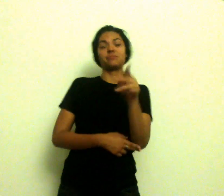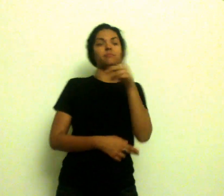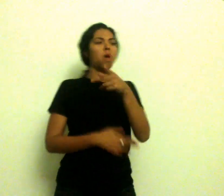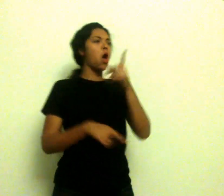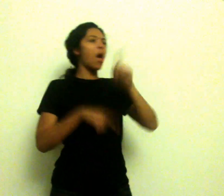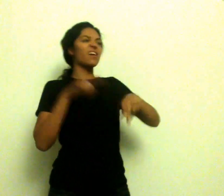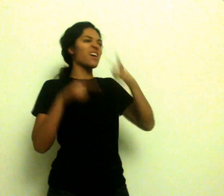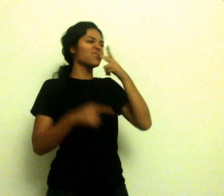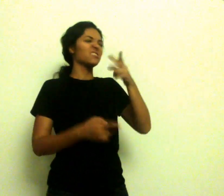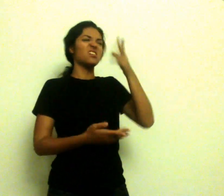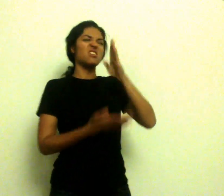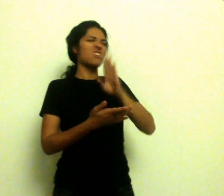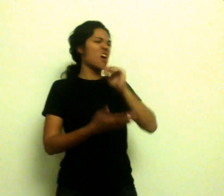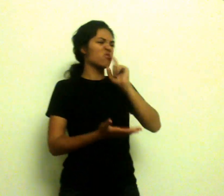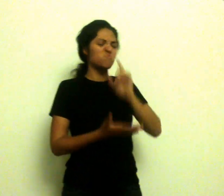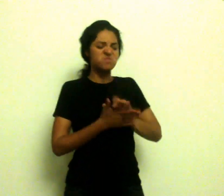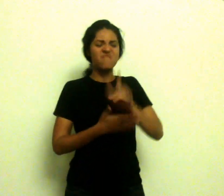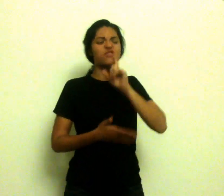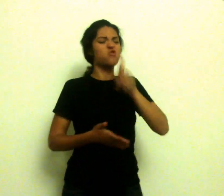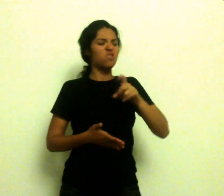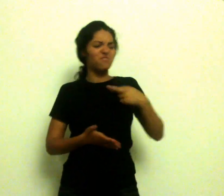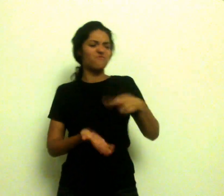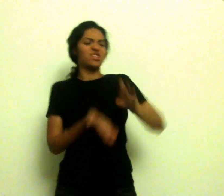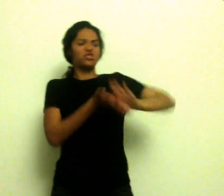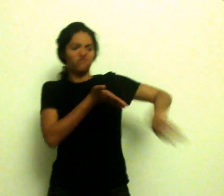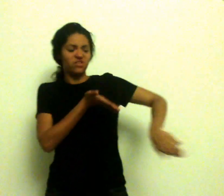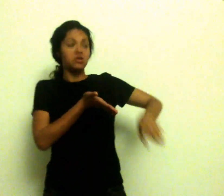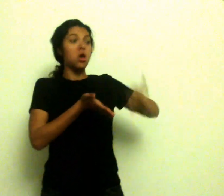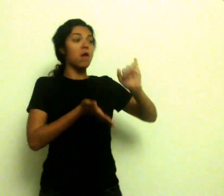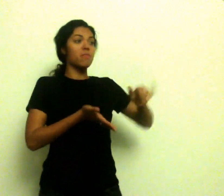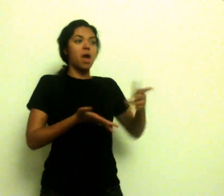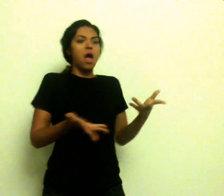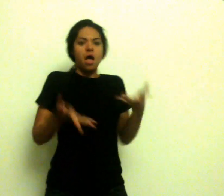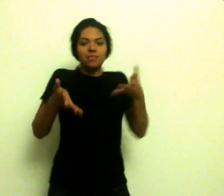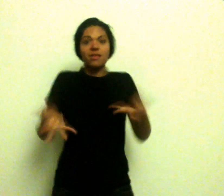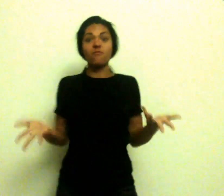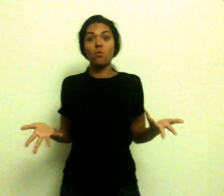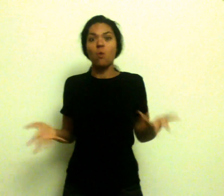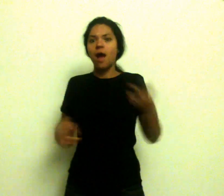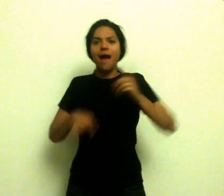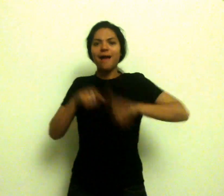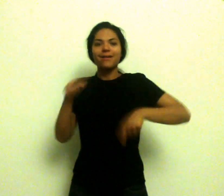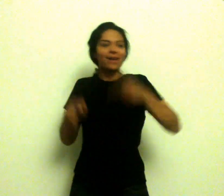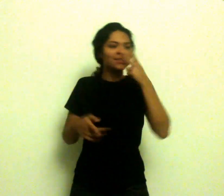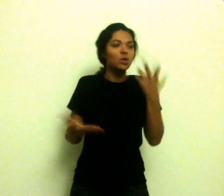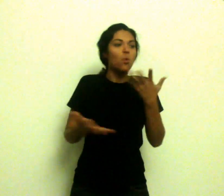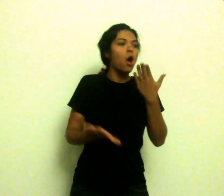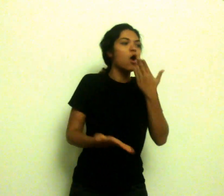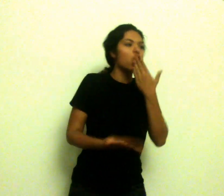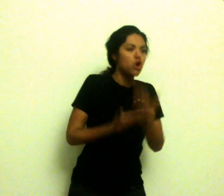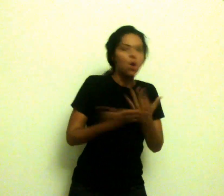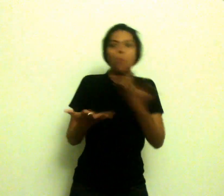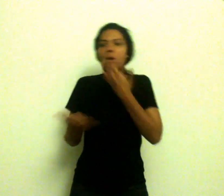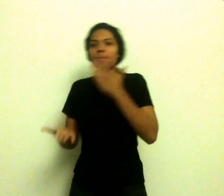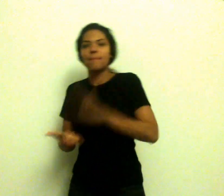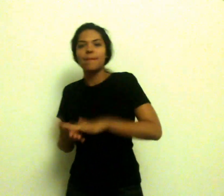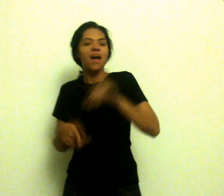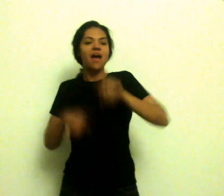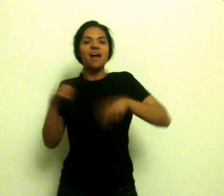writers representing them, Guy Nielsen from Canada, Richard Dawkins from Oxford, even Bertrand Russell, the